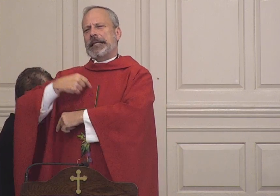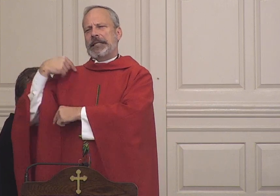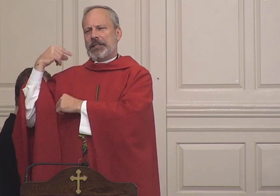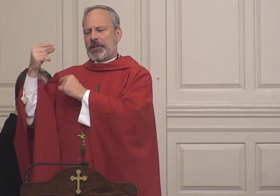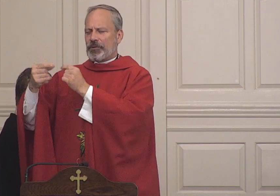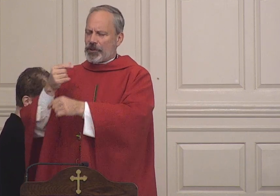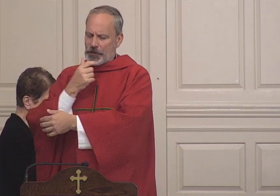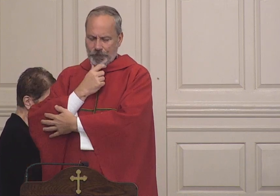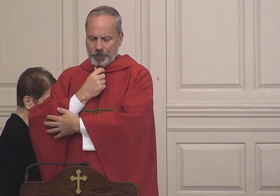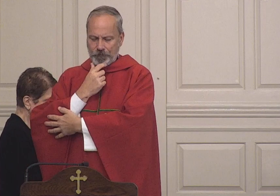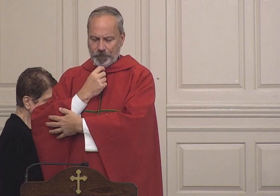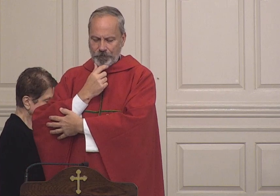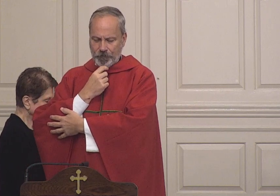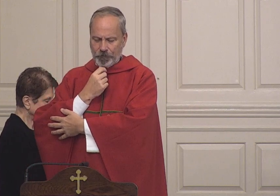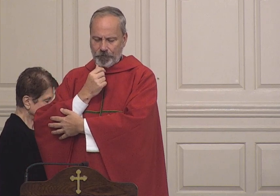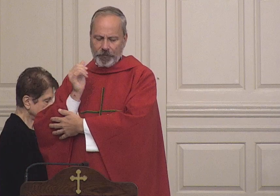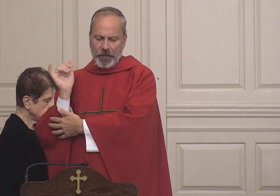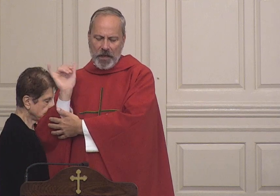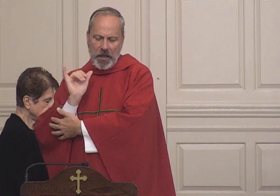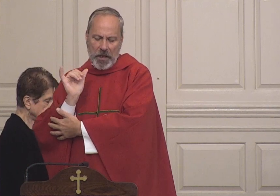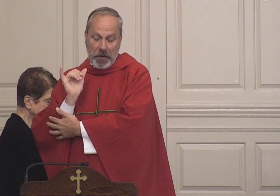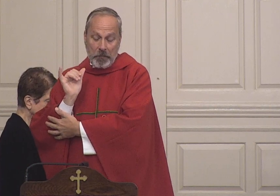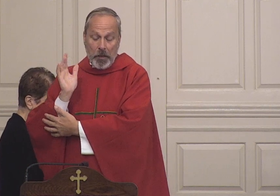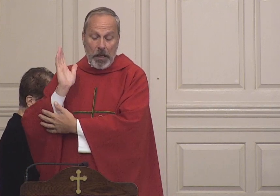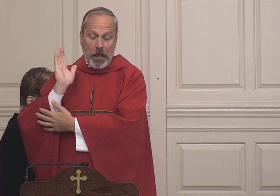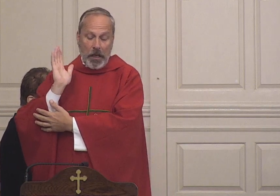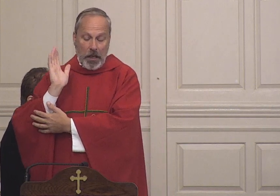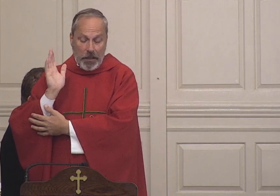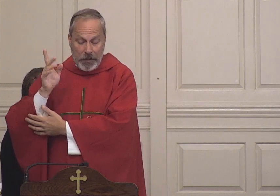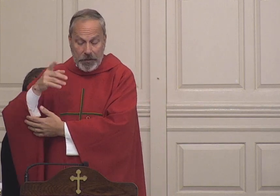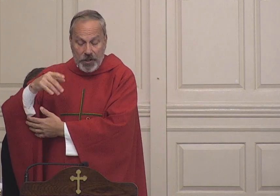generation? What are they like?